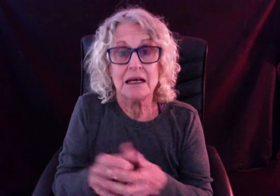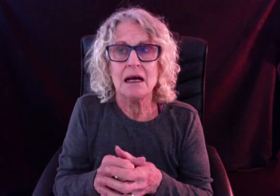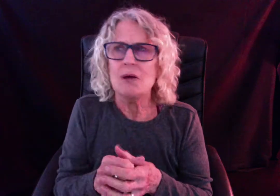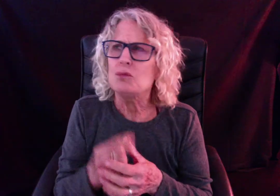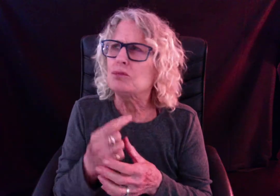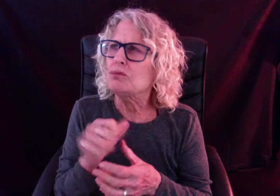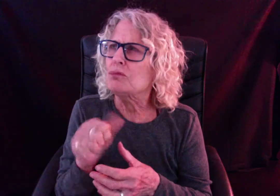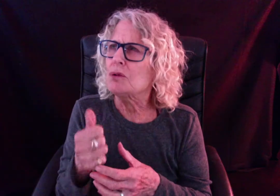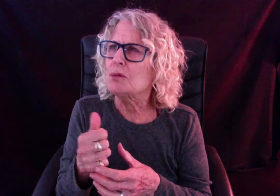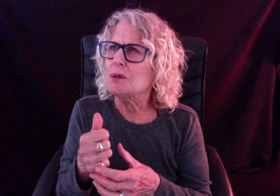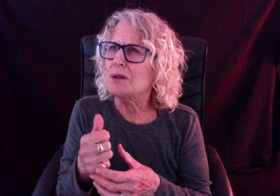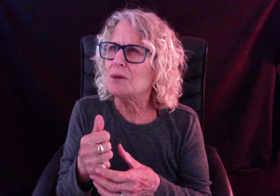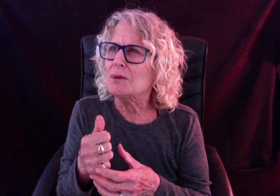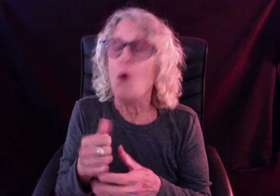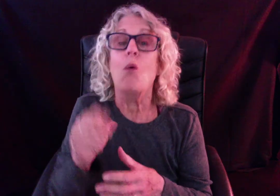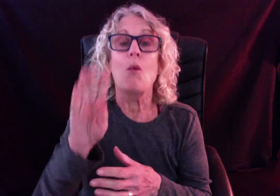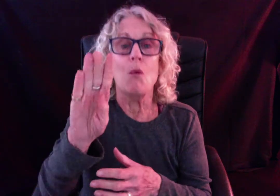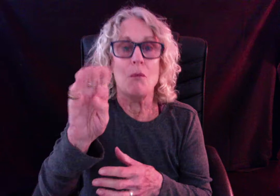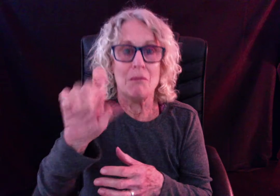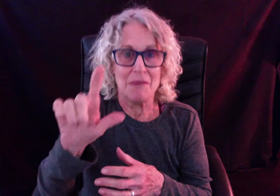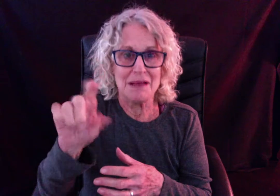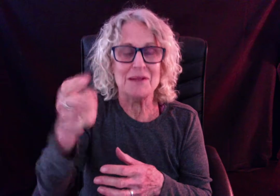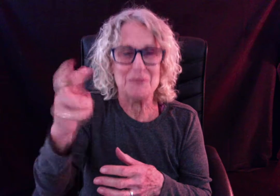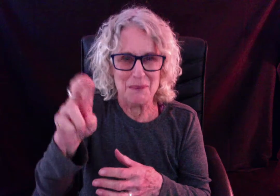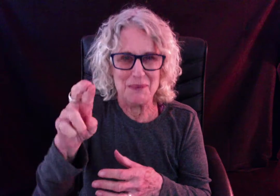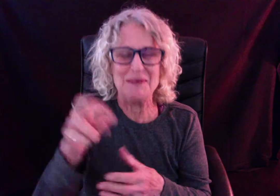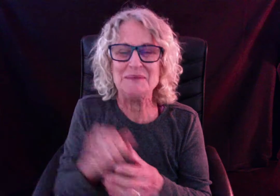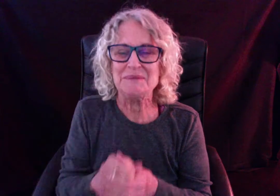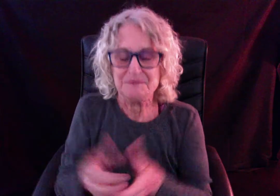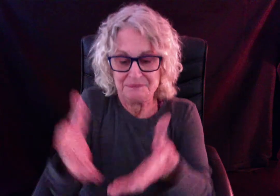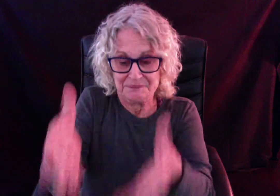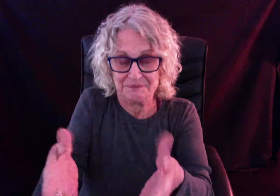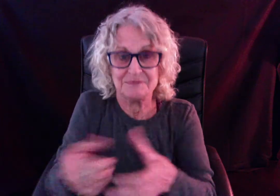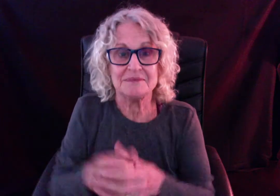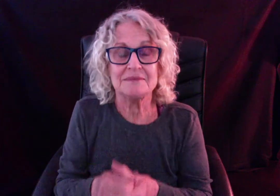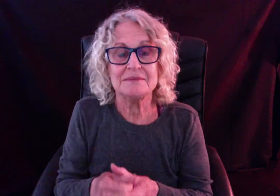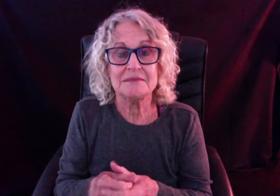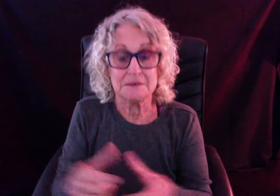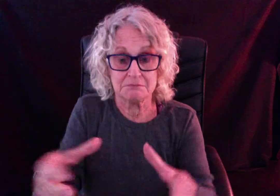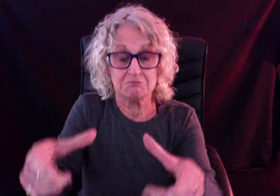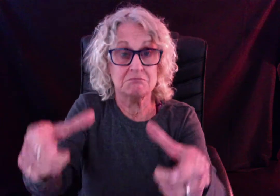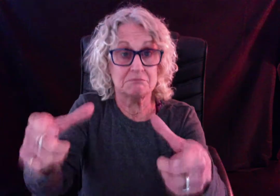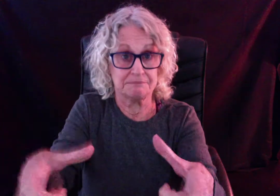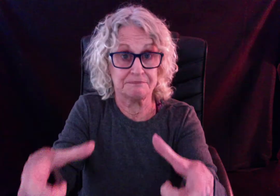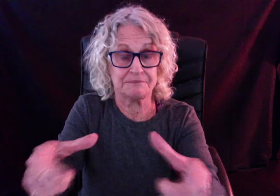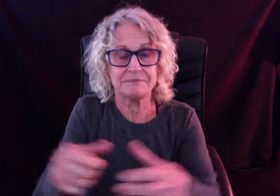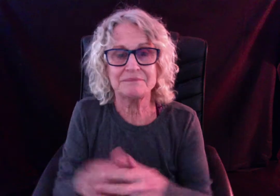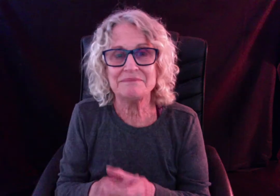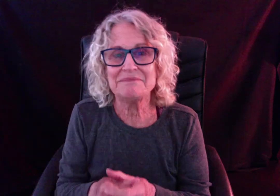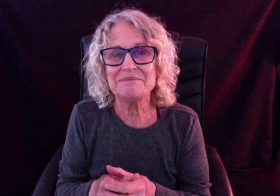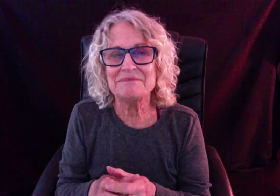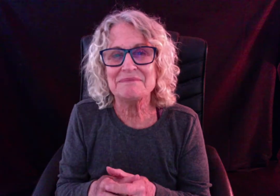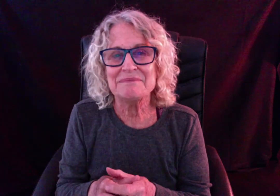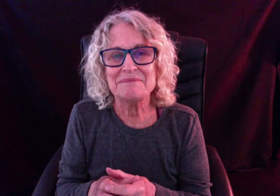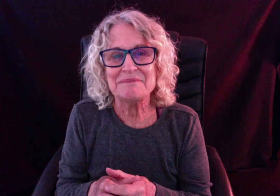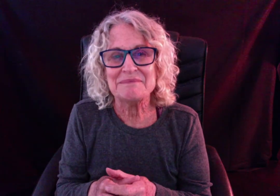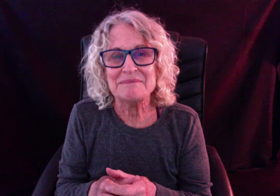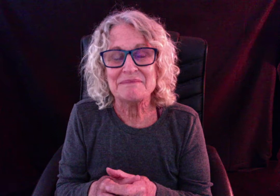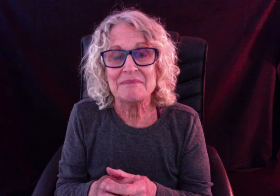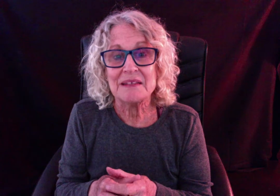one? The bell pepper. So they're in the pan, the iron skillet. And so you make